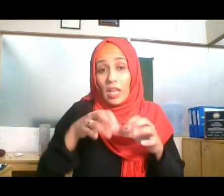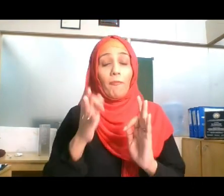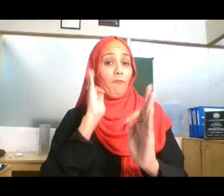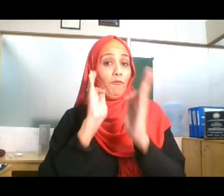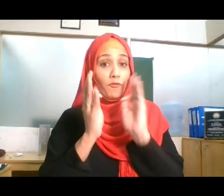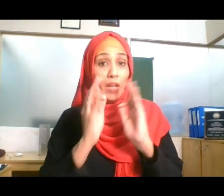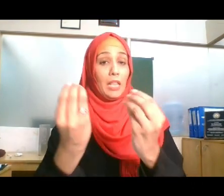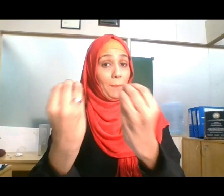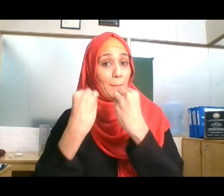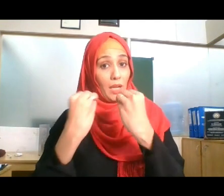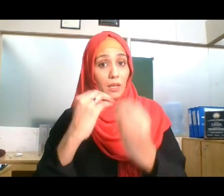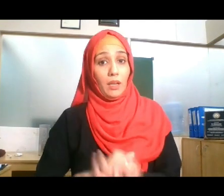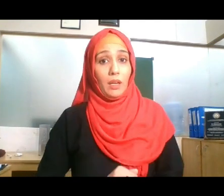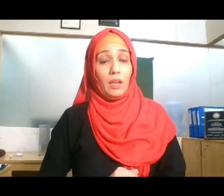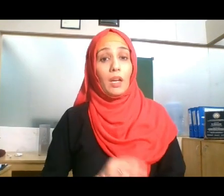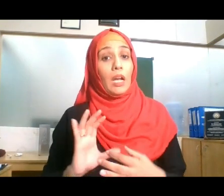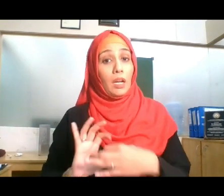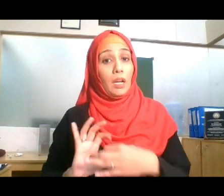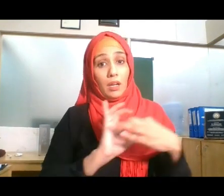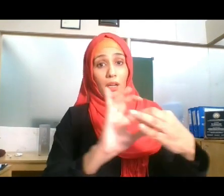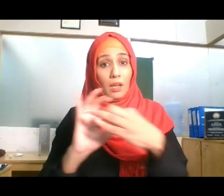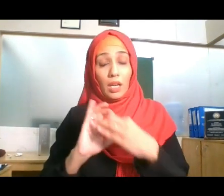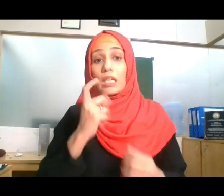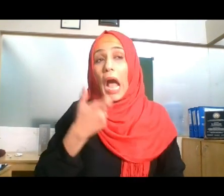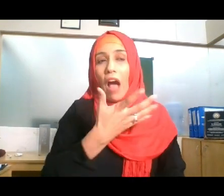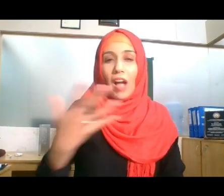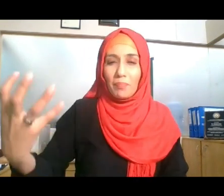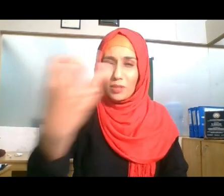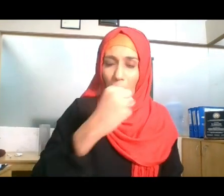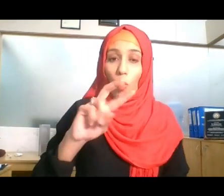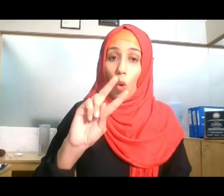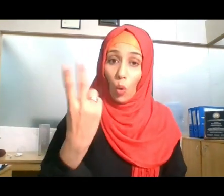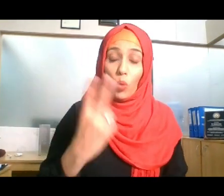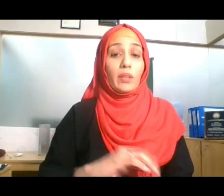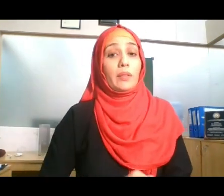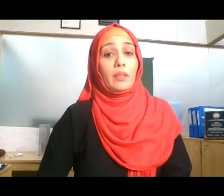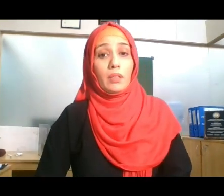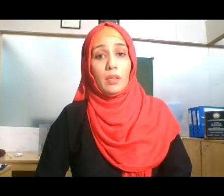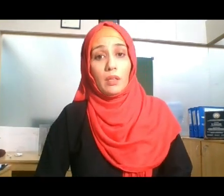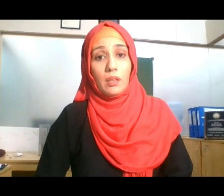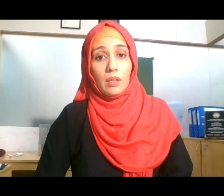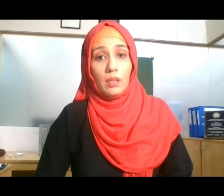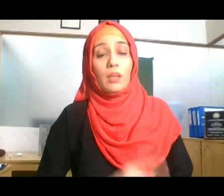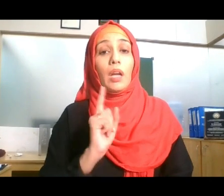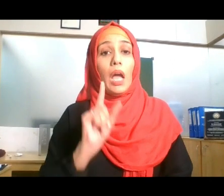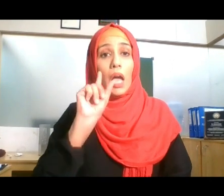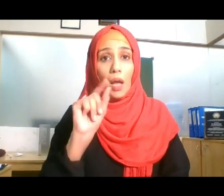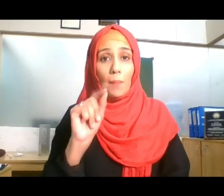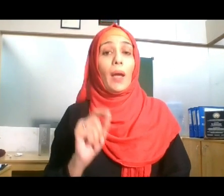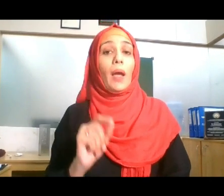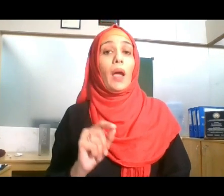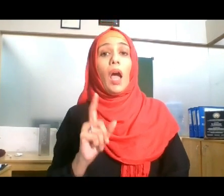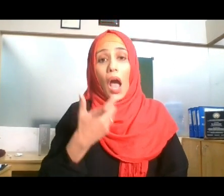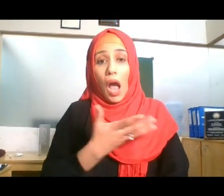help to work in collaboration with civil society. And of course, Qasim, as you mentioned in your area, the public space, to ensure